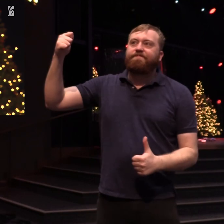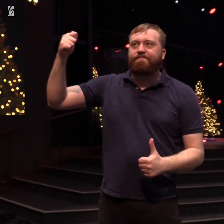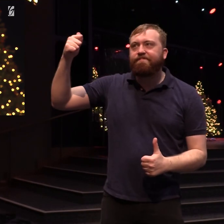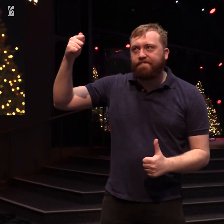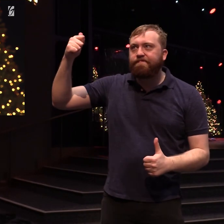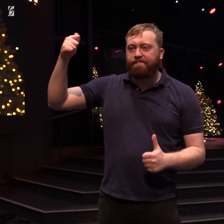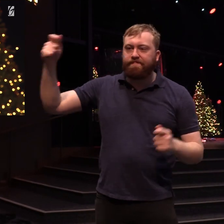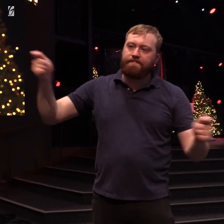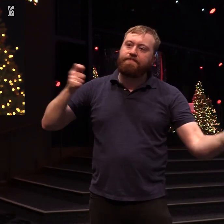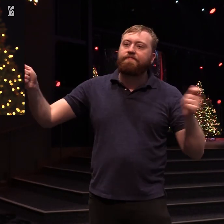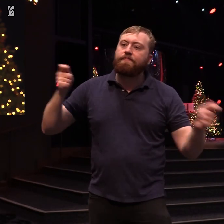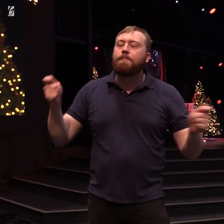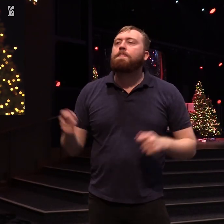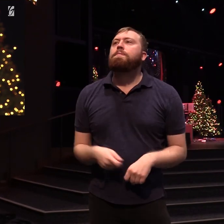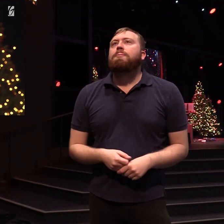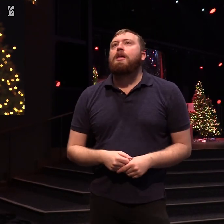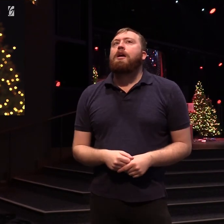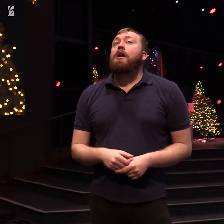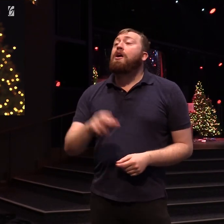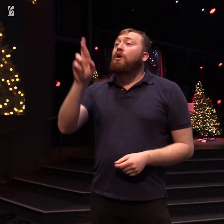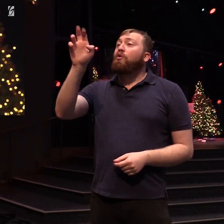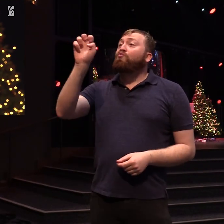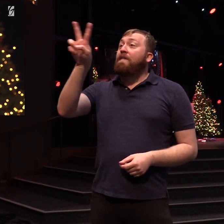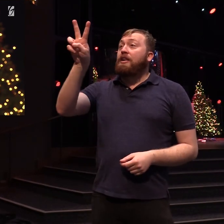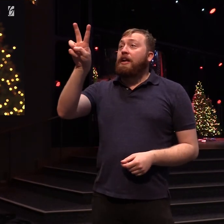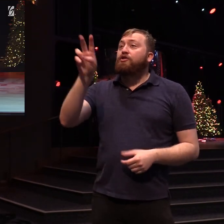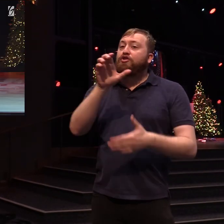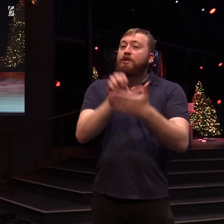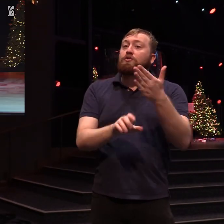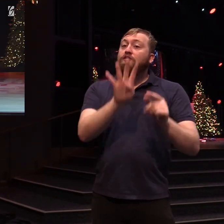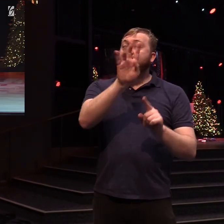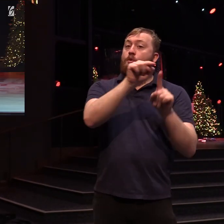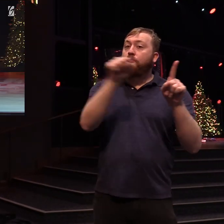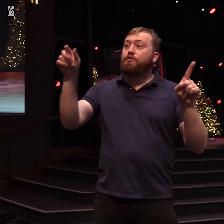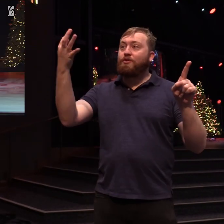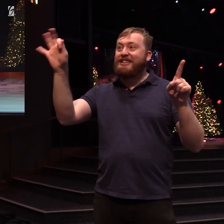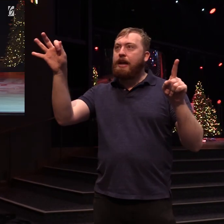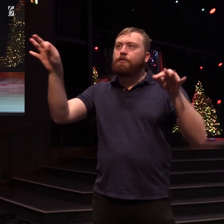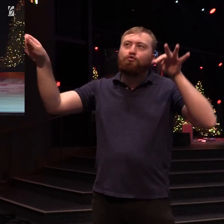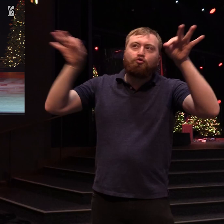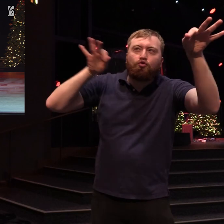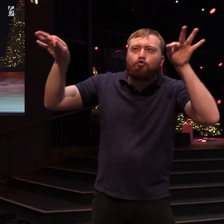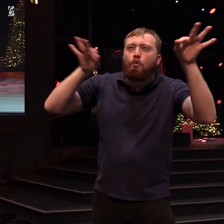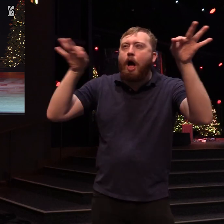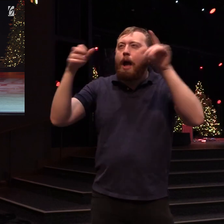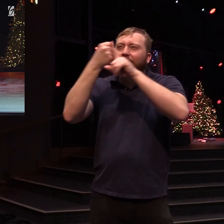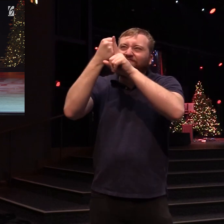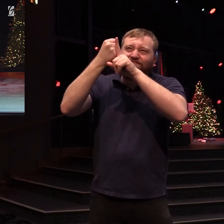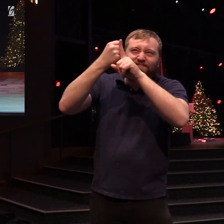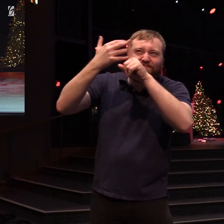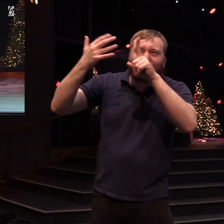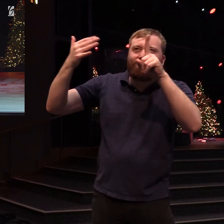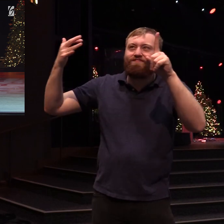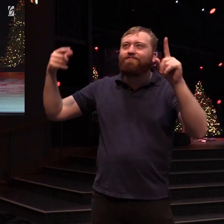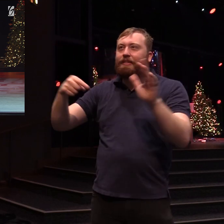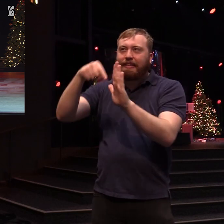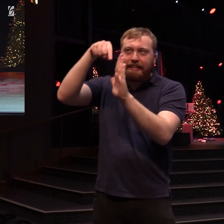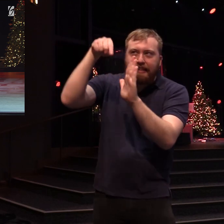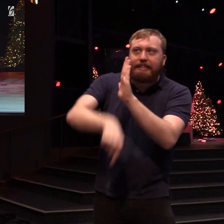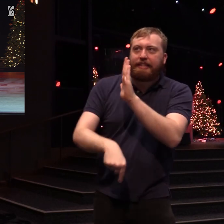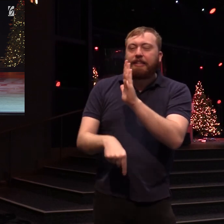Chapters 4 through 19 of the book of Revelation describe in detail what will happen during the oppression of